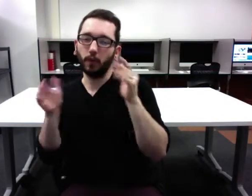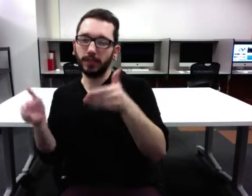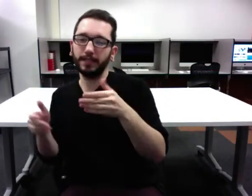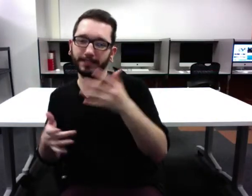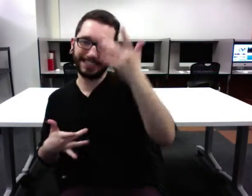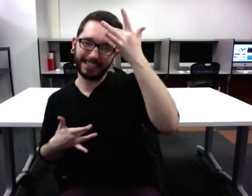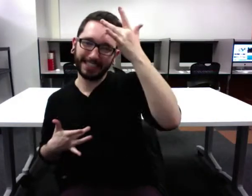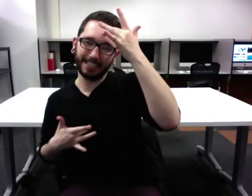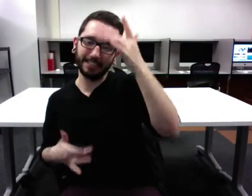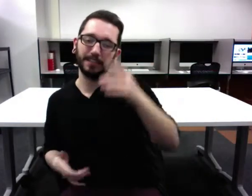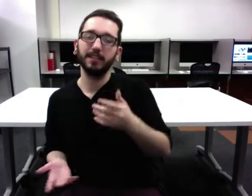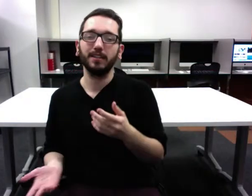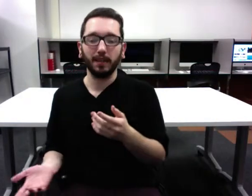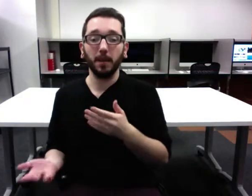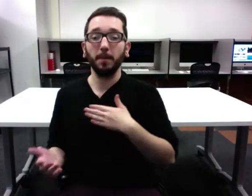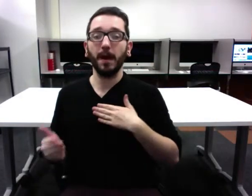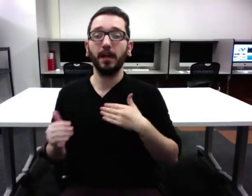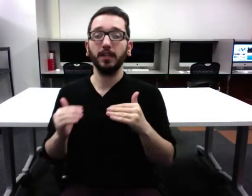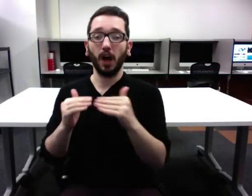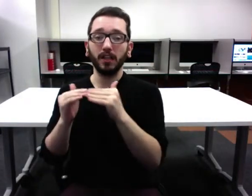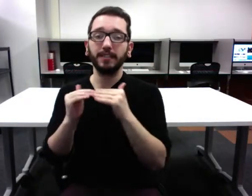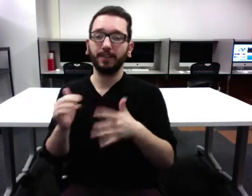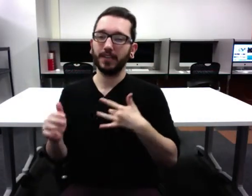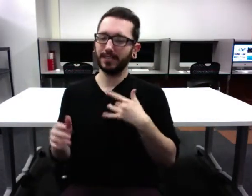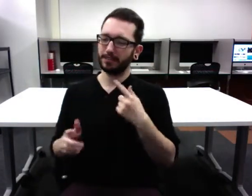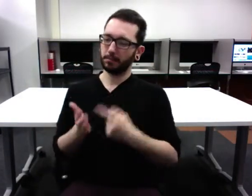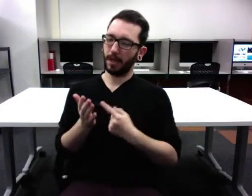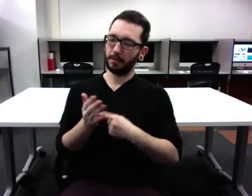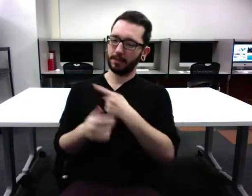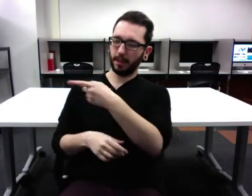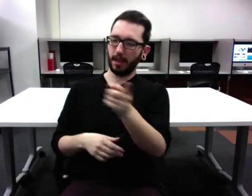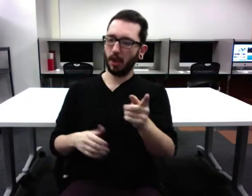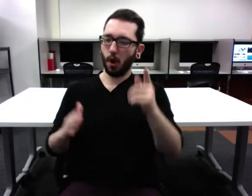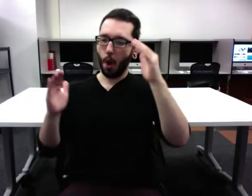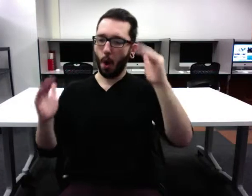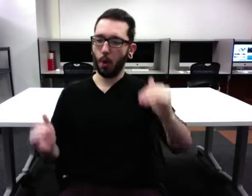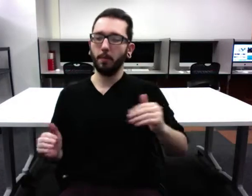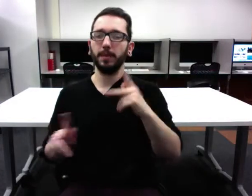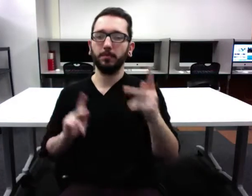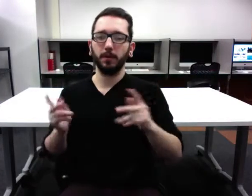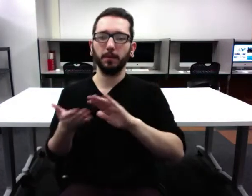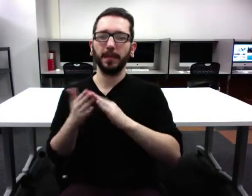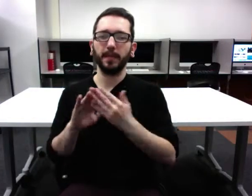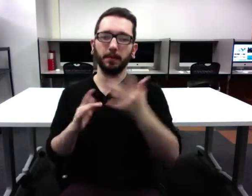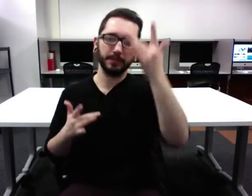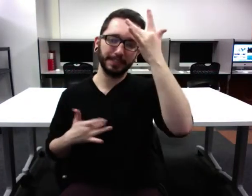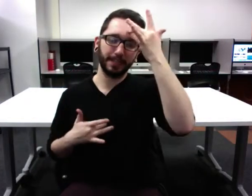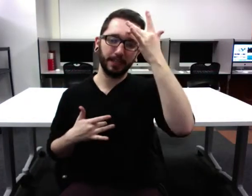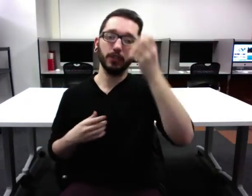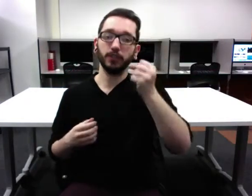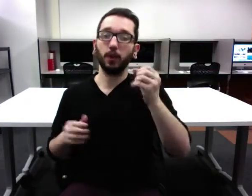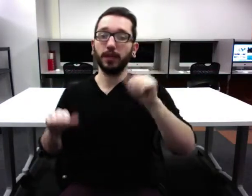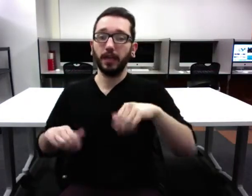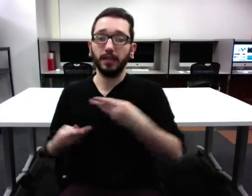feel like my colleagues are hoping people get sick so they can then work on them to cure them. And that's sort of reversed from what I think we should be